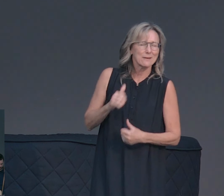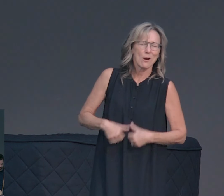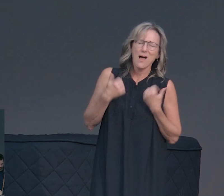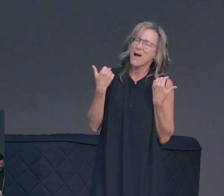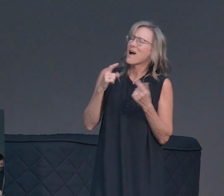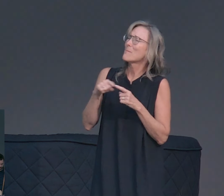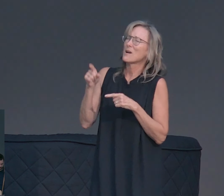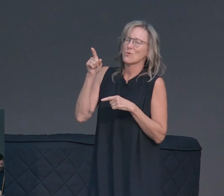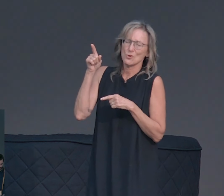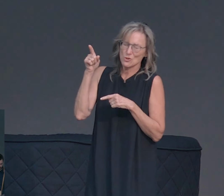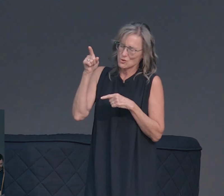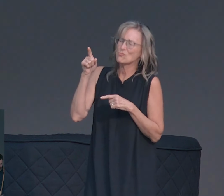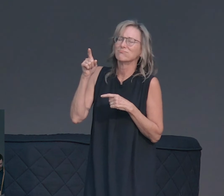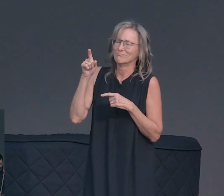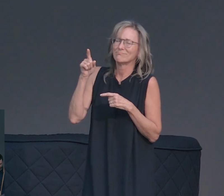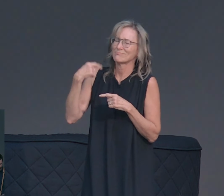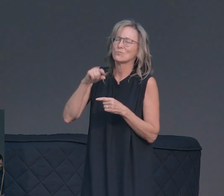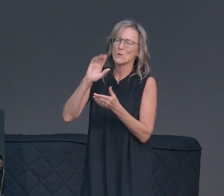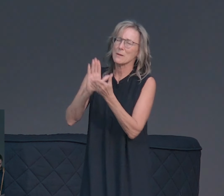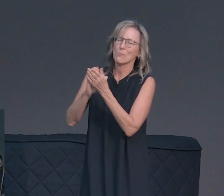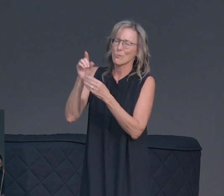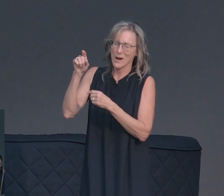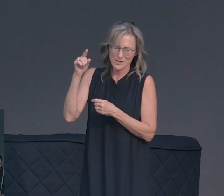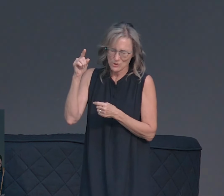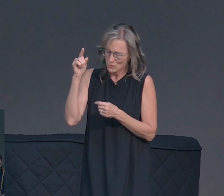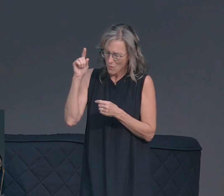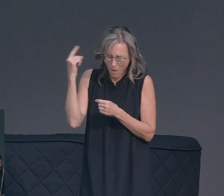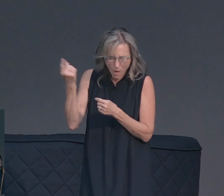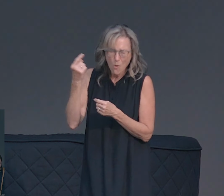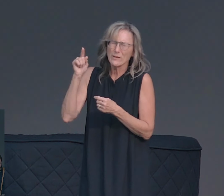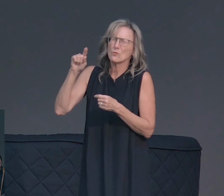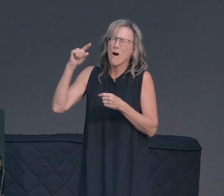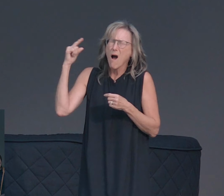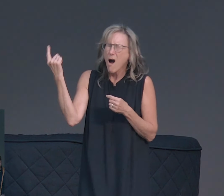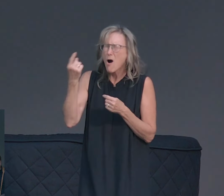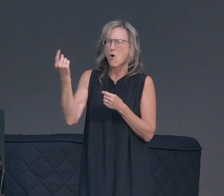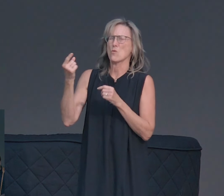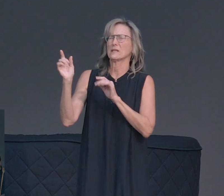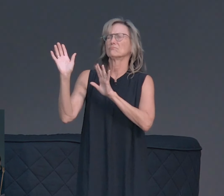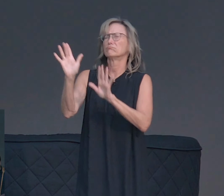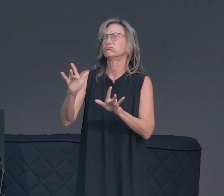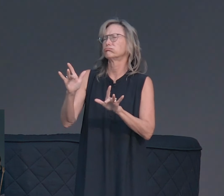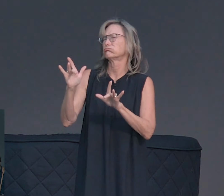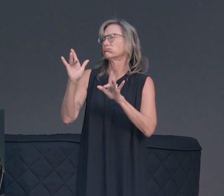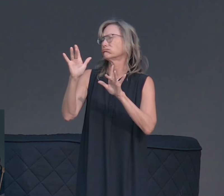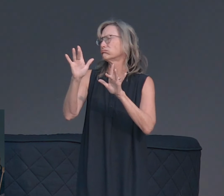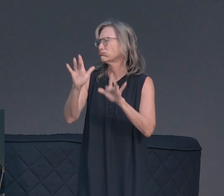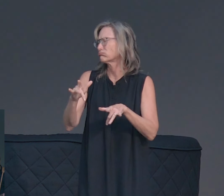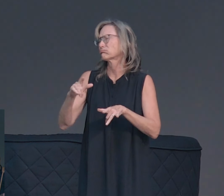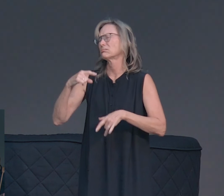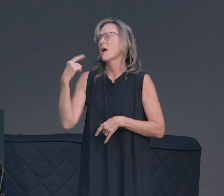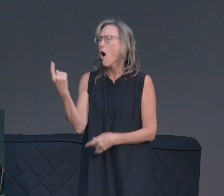But Lord, you're to be praised for them. You're always merciful to us. You're always merciful.